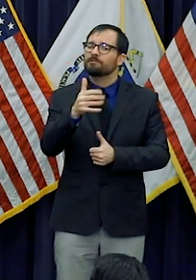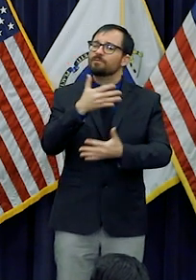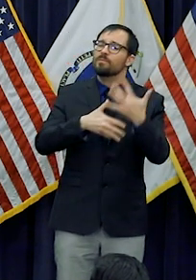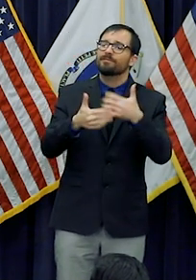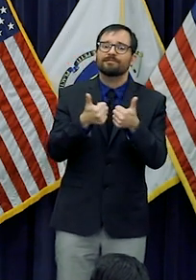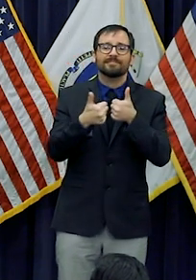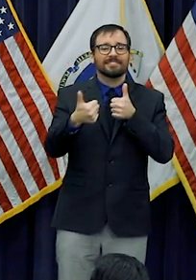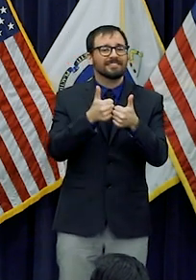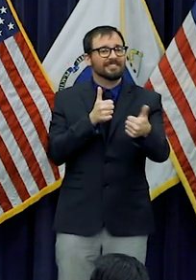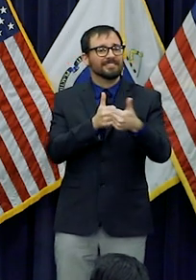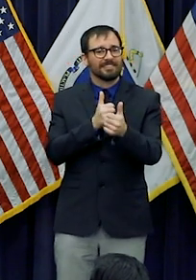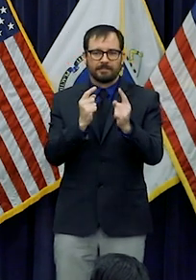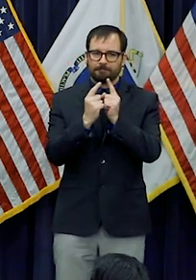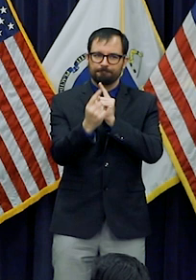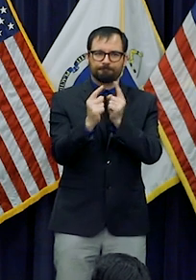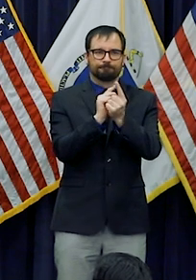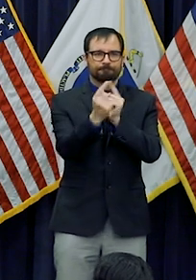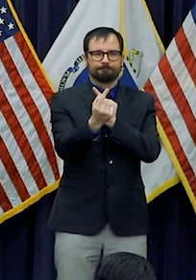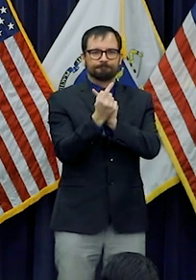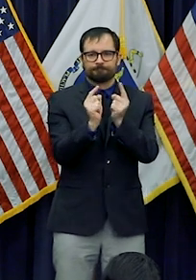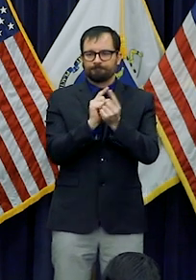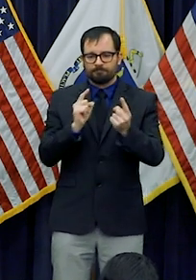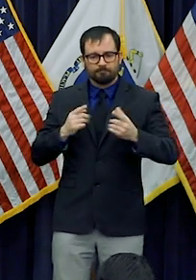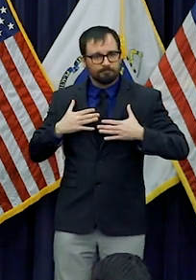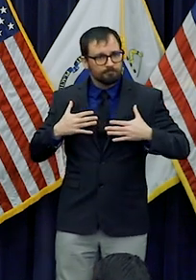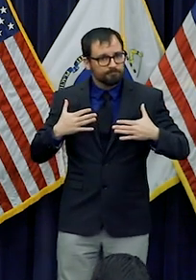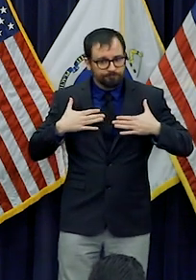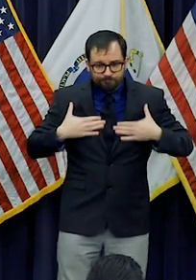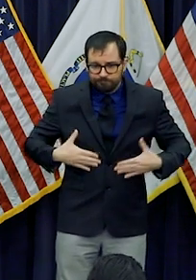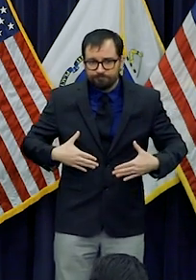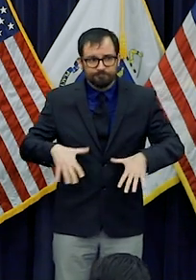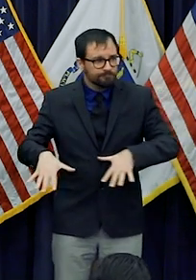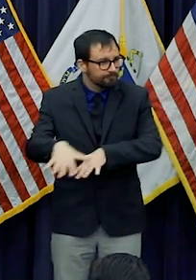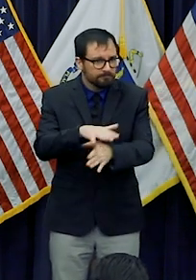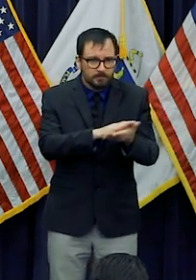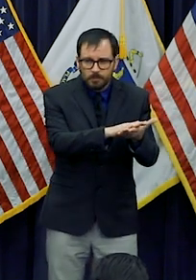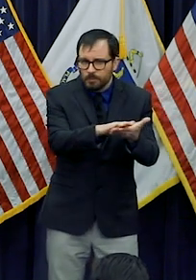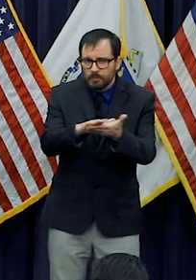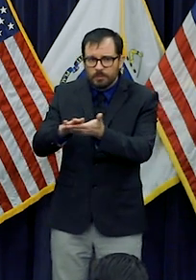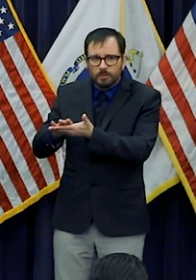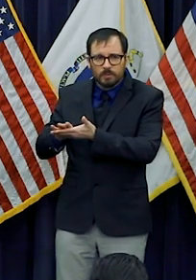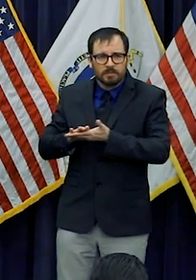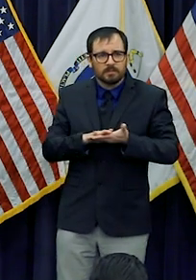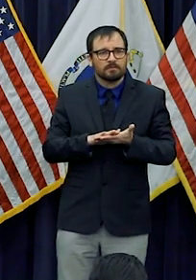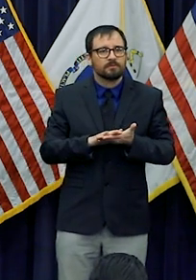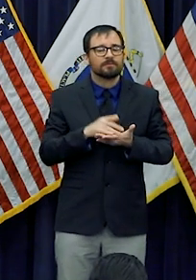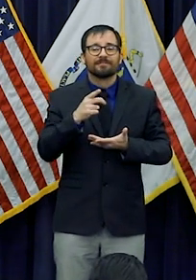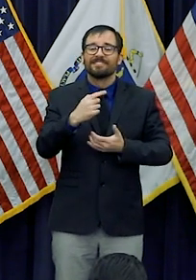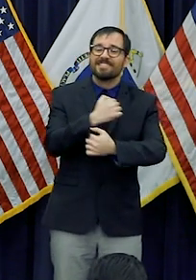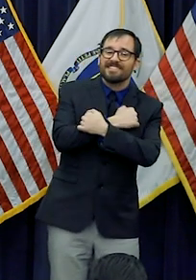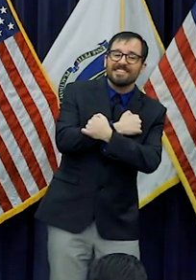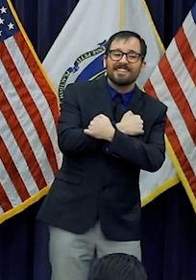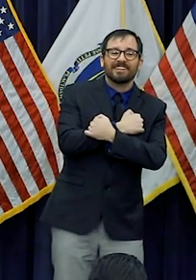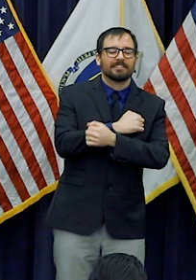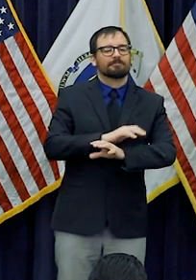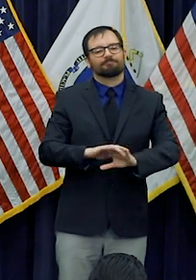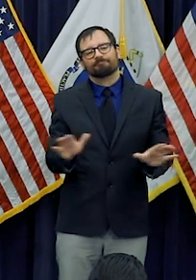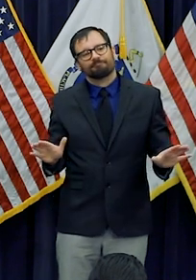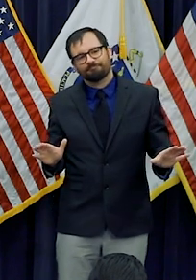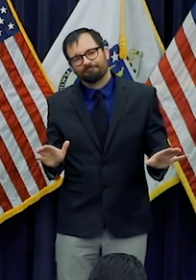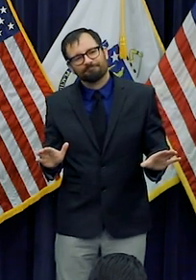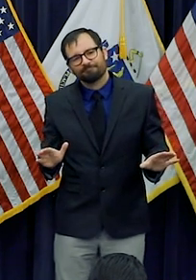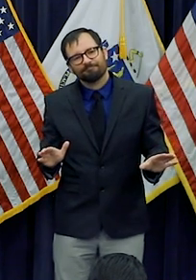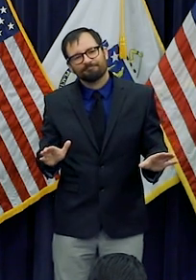issues we've talked about handshakes and high fives and hugs, simply can't be part of our